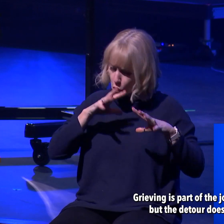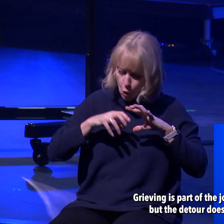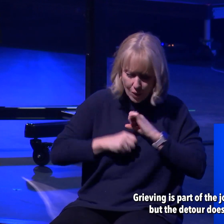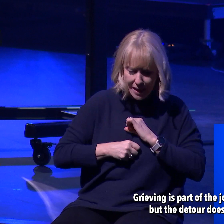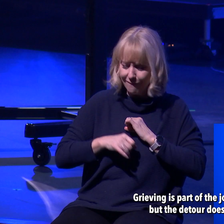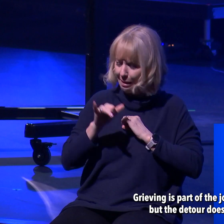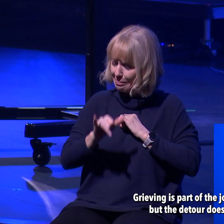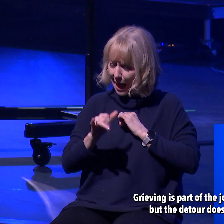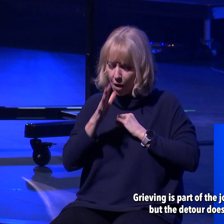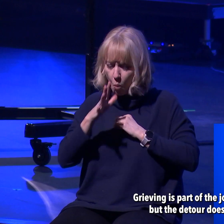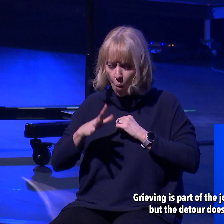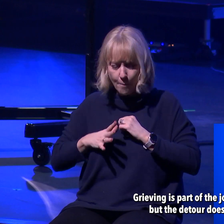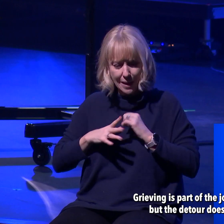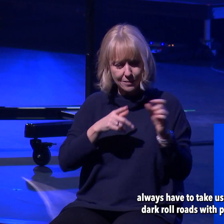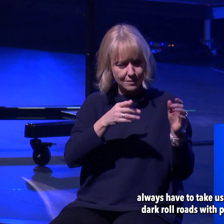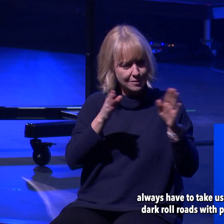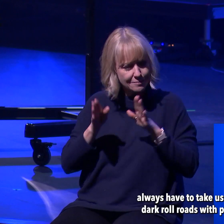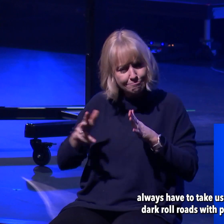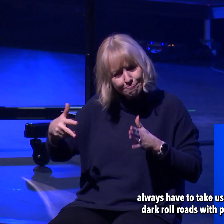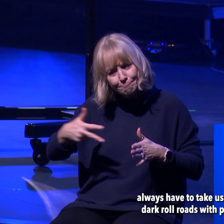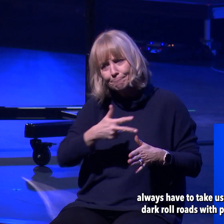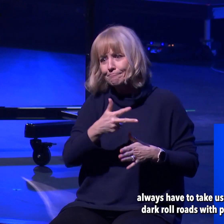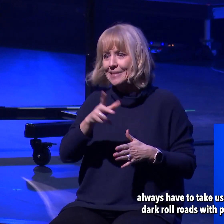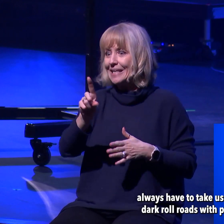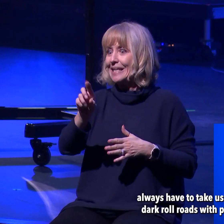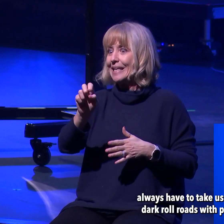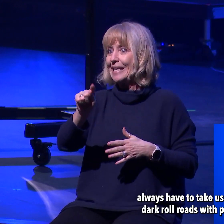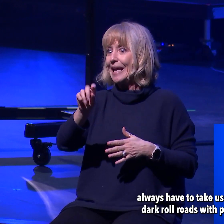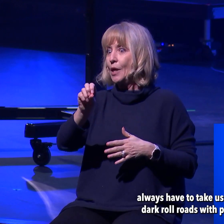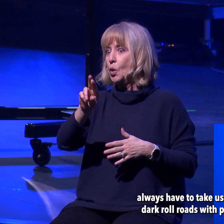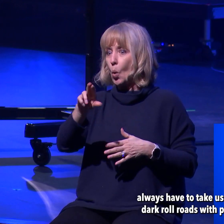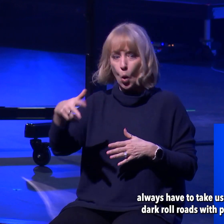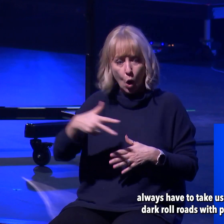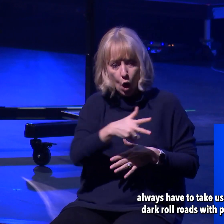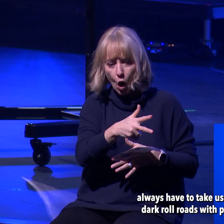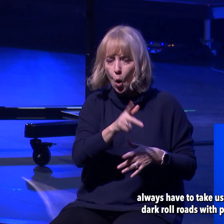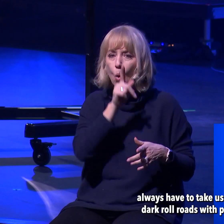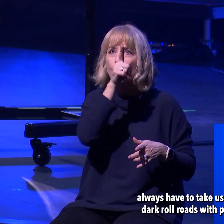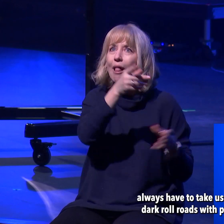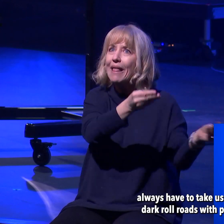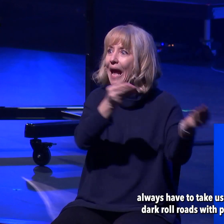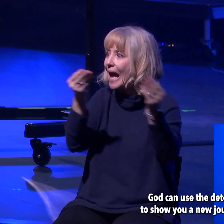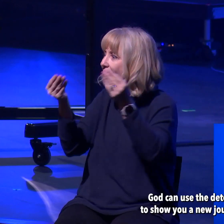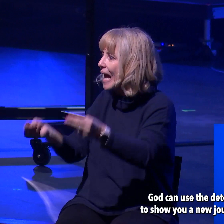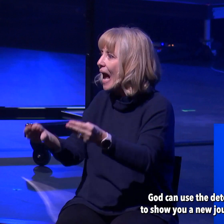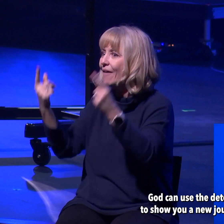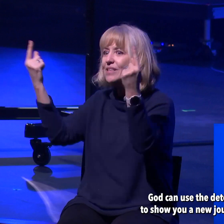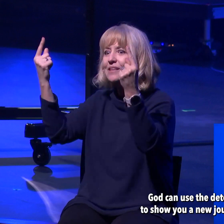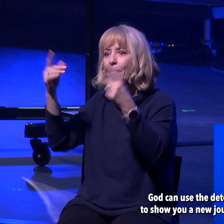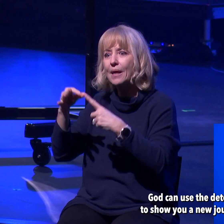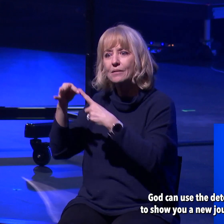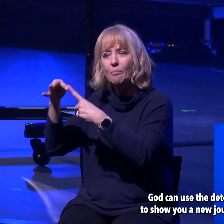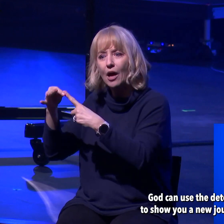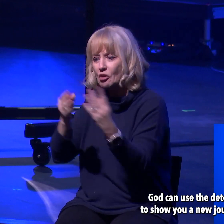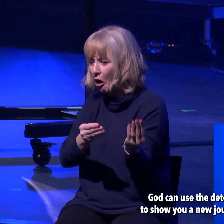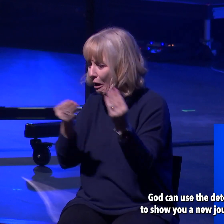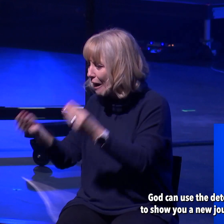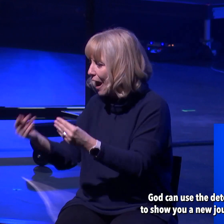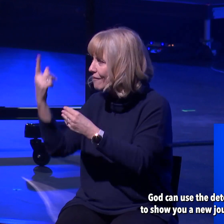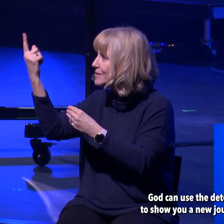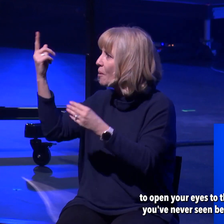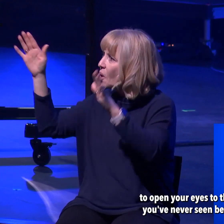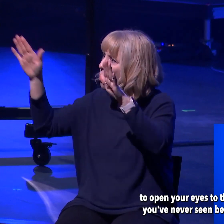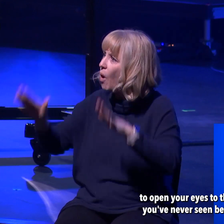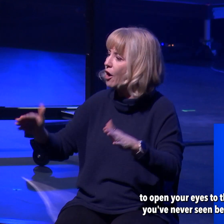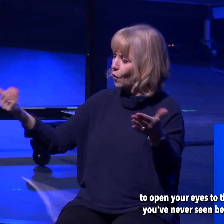journey. But the detour doesn't always have to take us down dark roads with potholes. God can use the detour to show you a